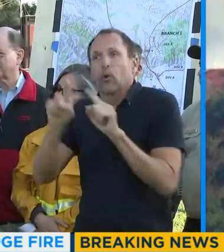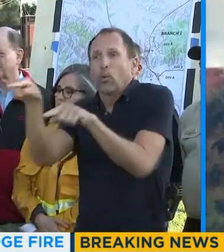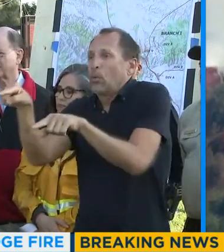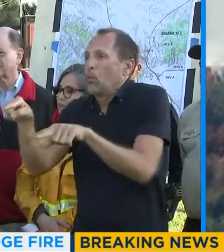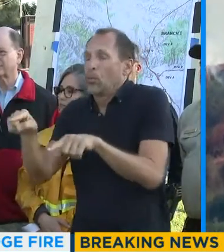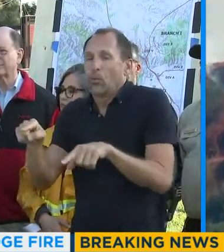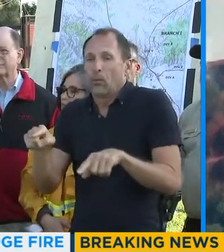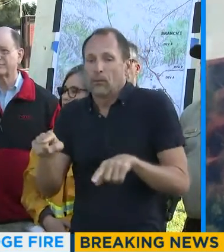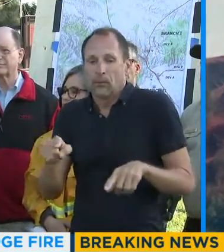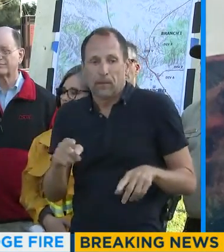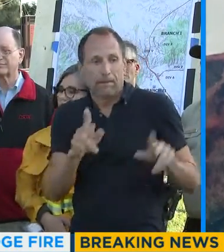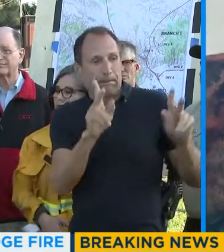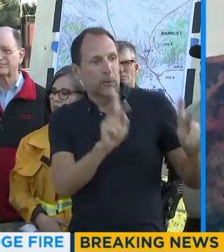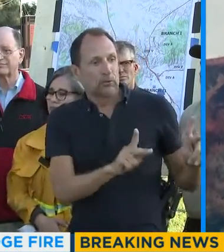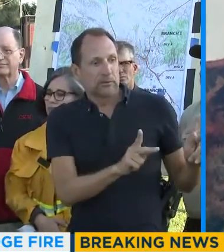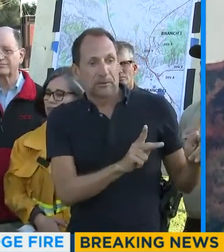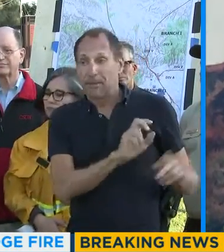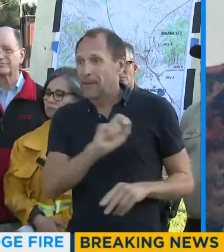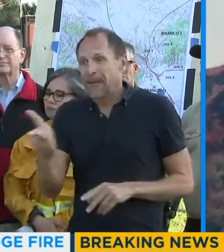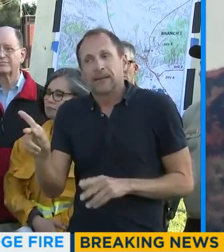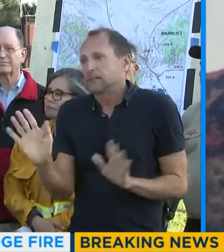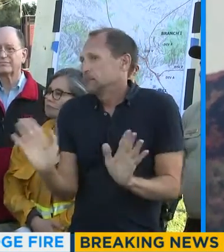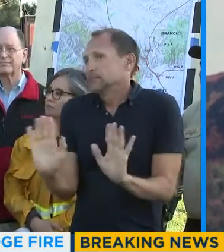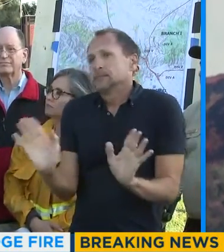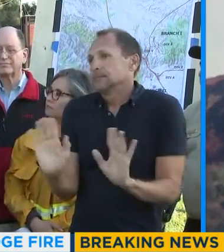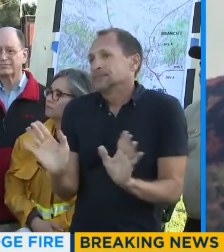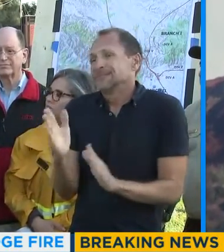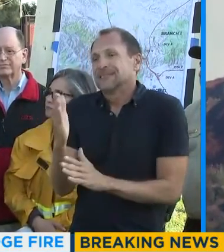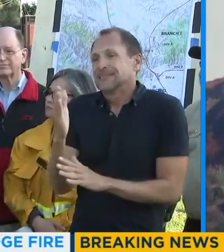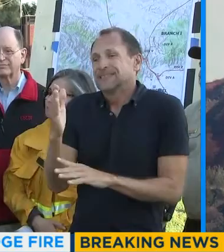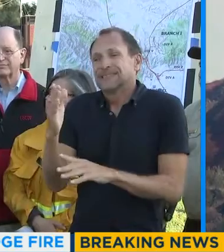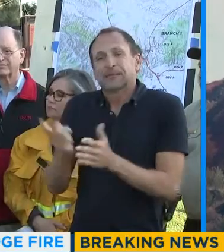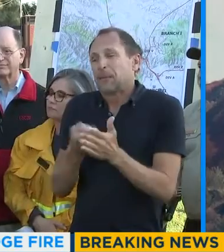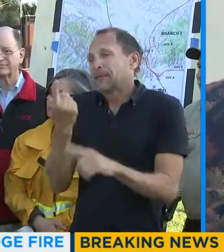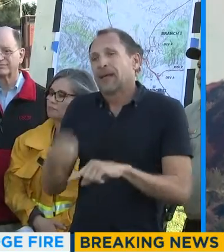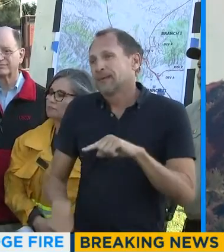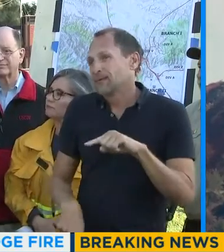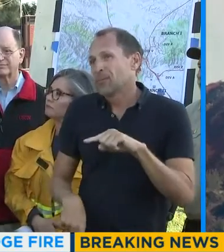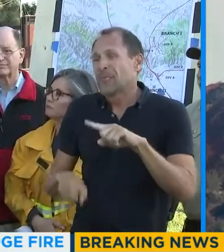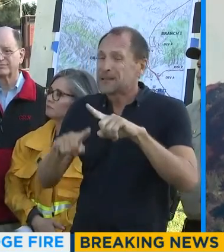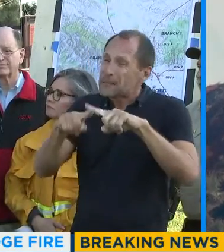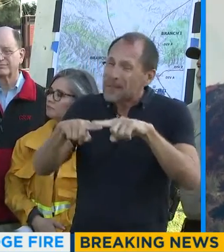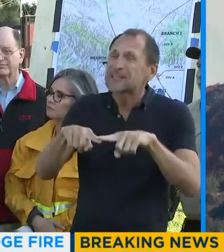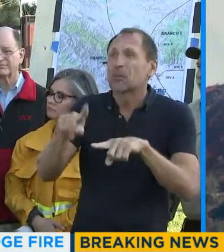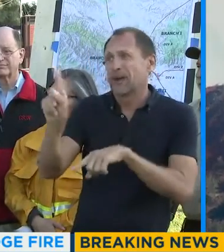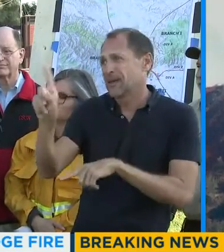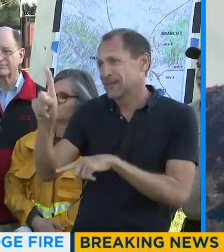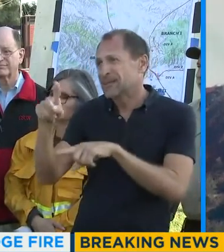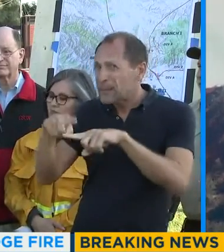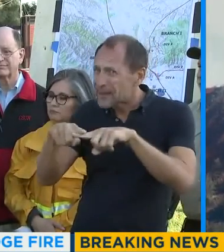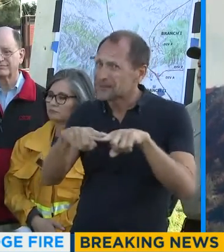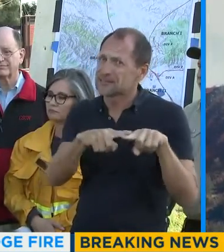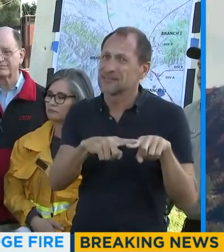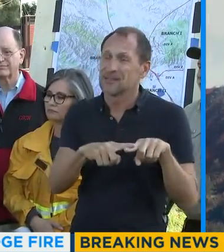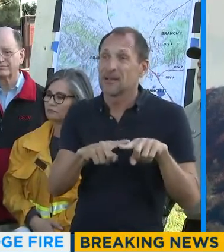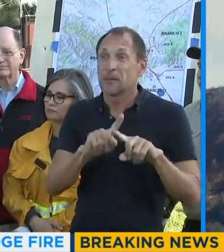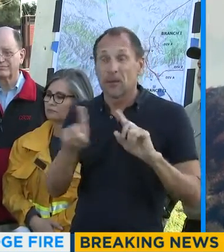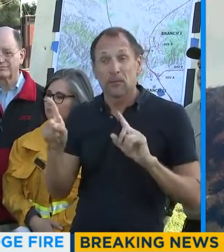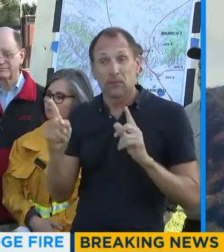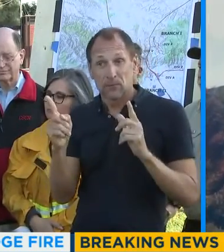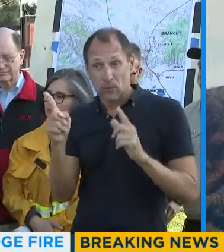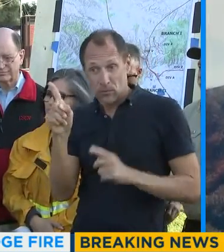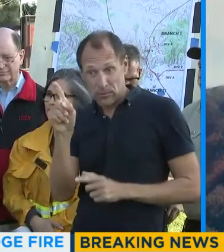bring you as a resident into those areas. So this is a case-by-case basis, but I would encourage that if individuals have an interest